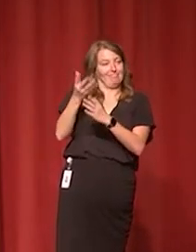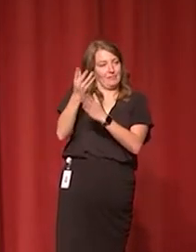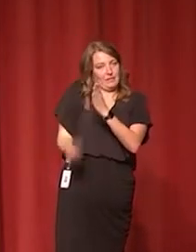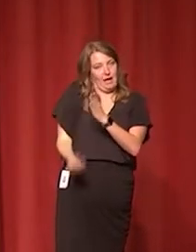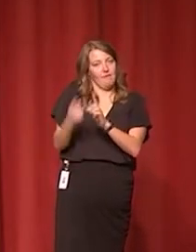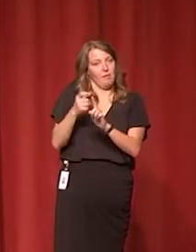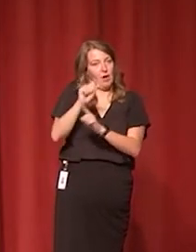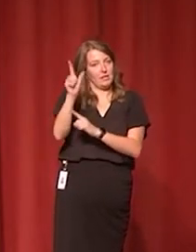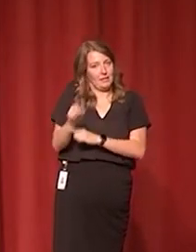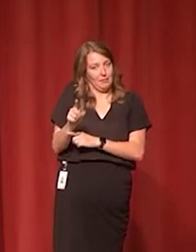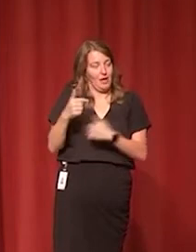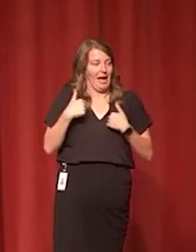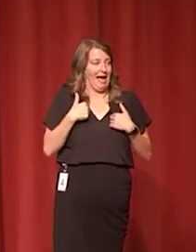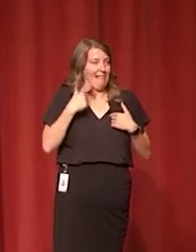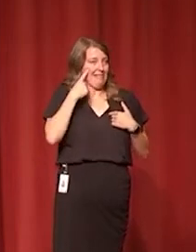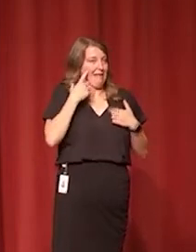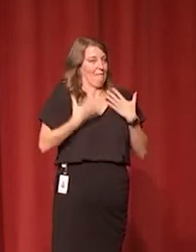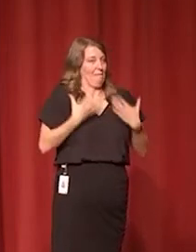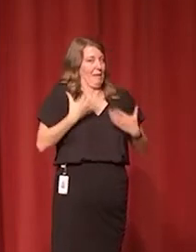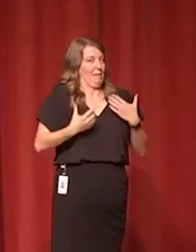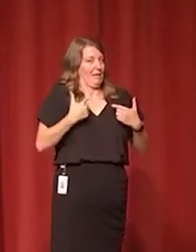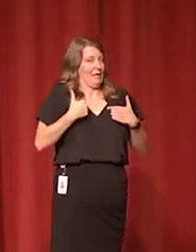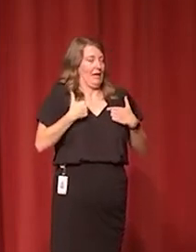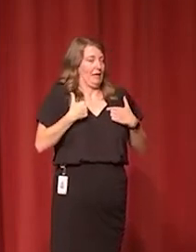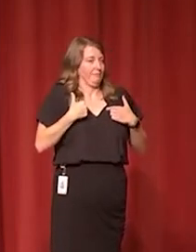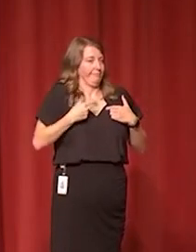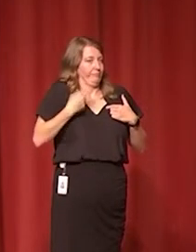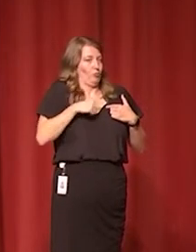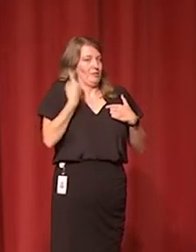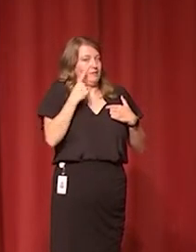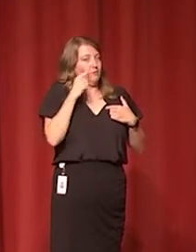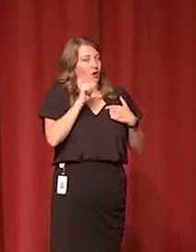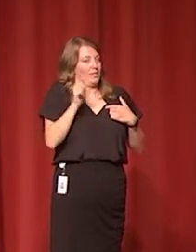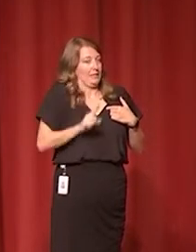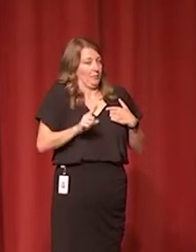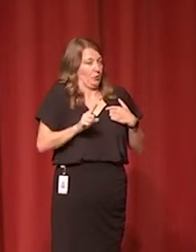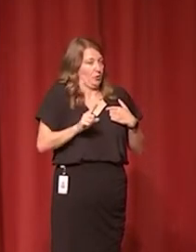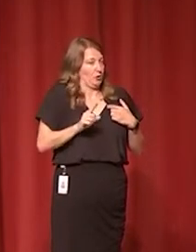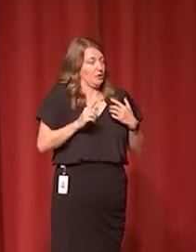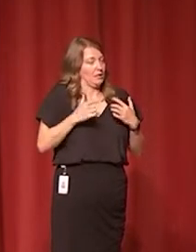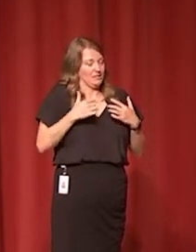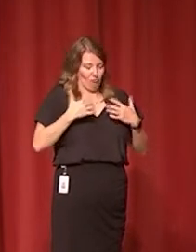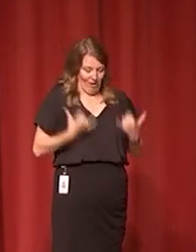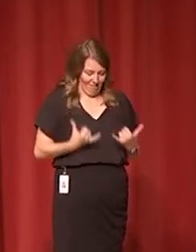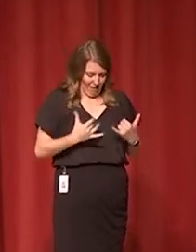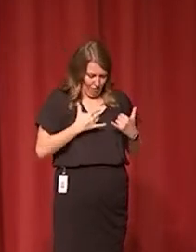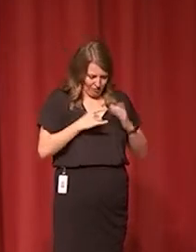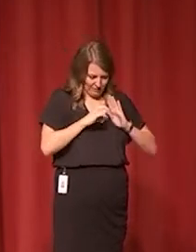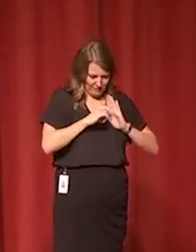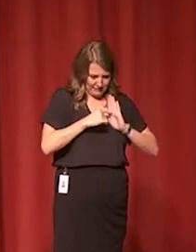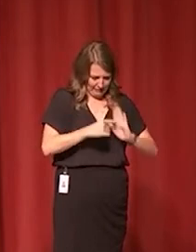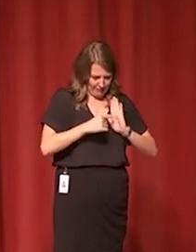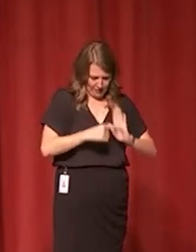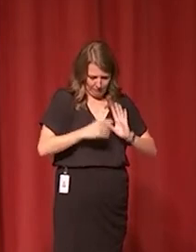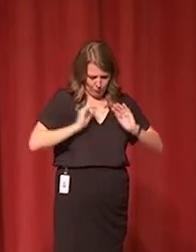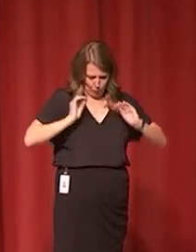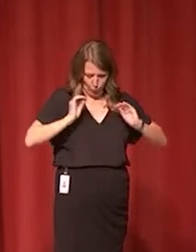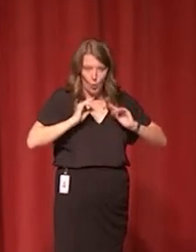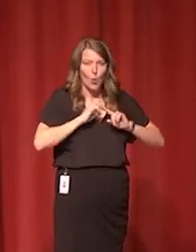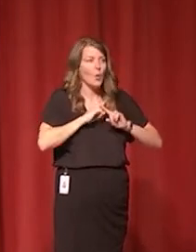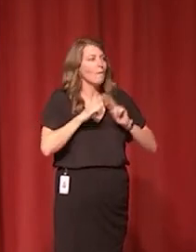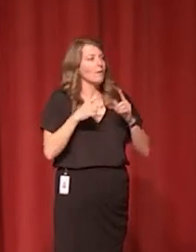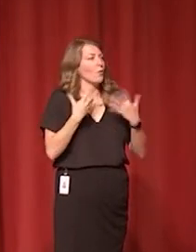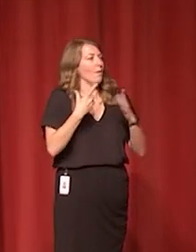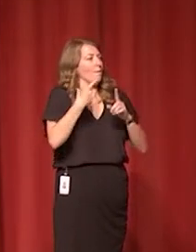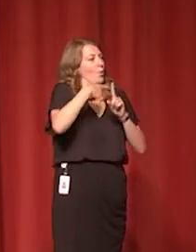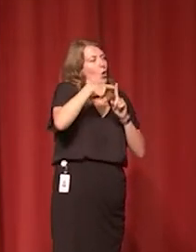disease. I'm guessing I may have a precursor to Alzheimer's disease. I don't feel I have symptoms now. What are the pros and